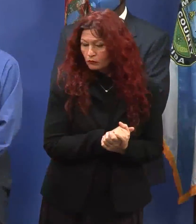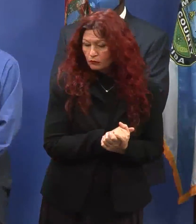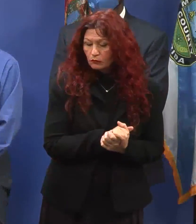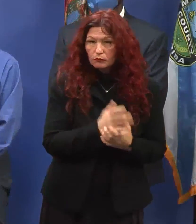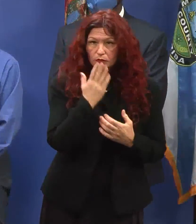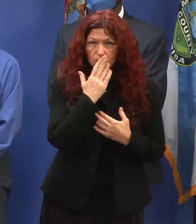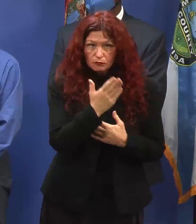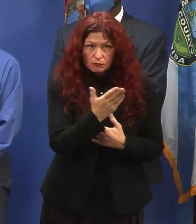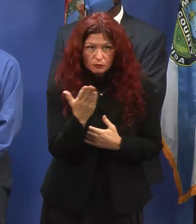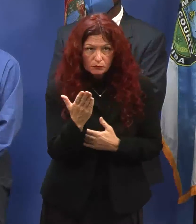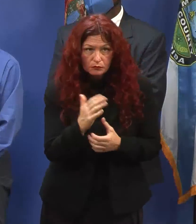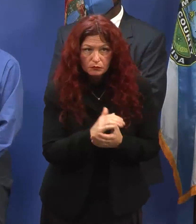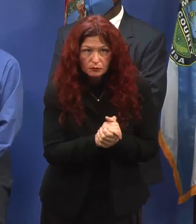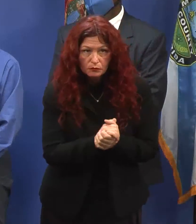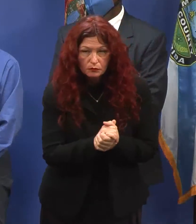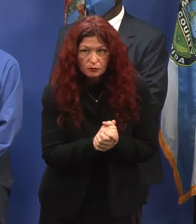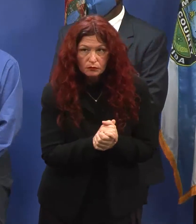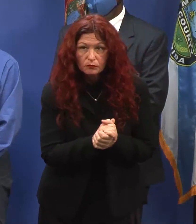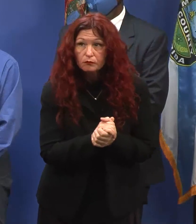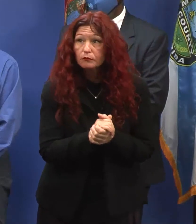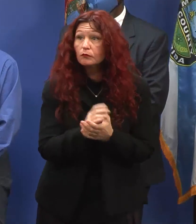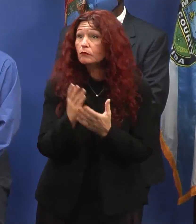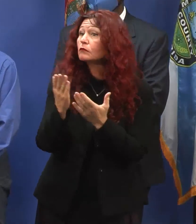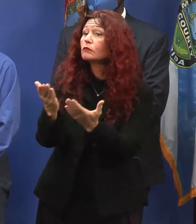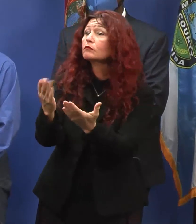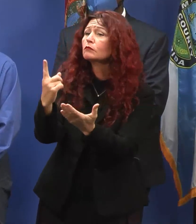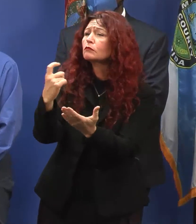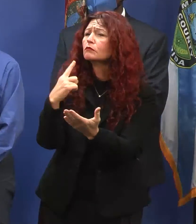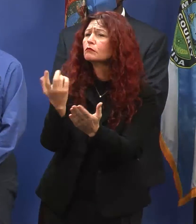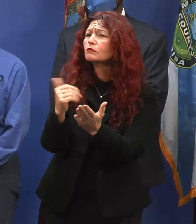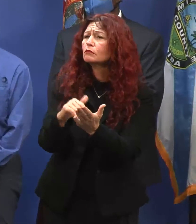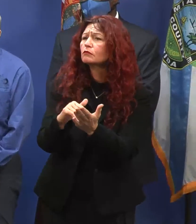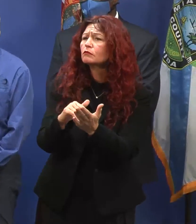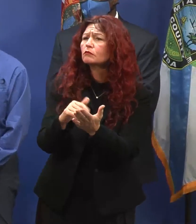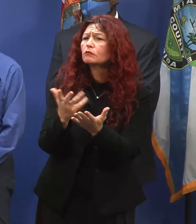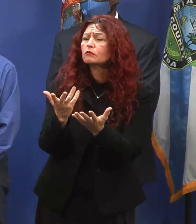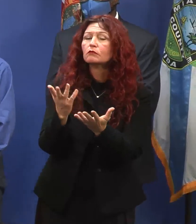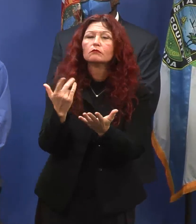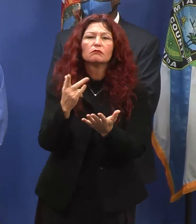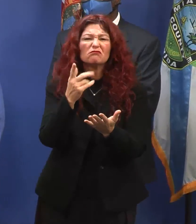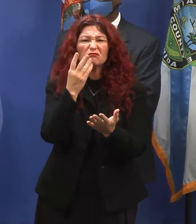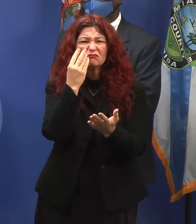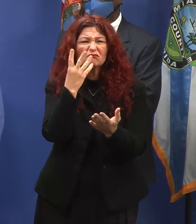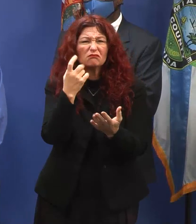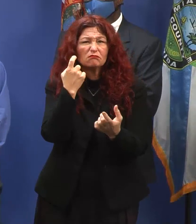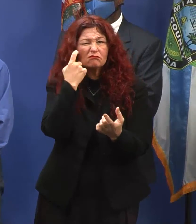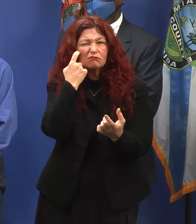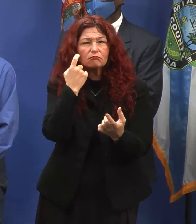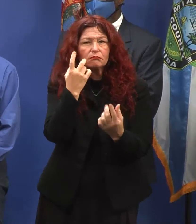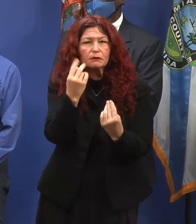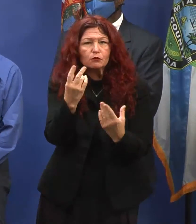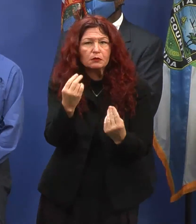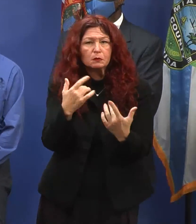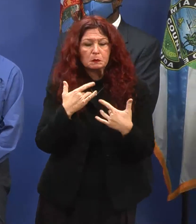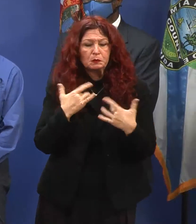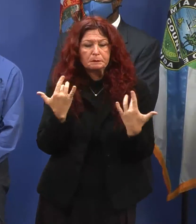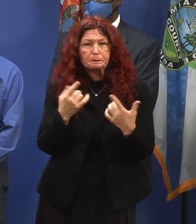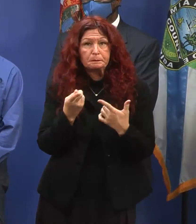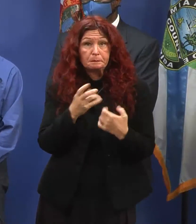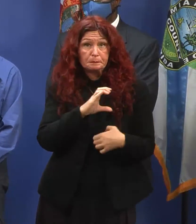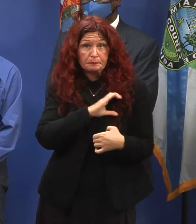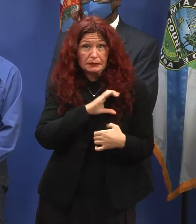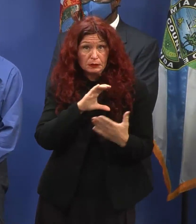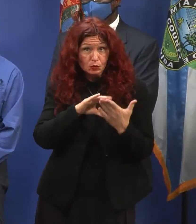Good morning, everyone. Doug, your question was? Could you just update us on what the police departments learned